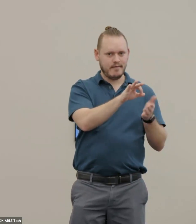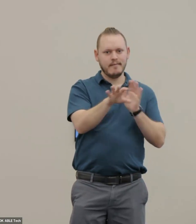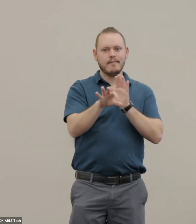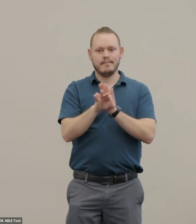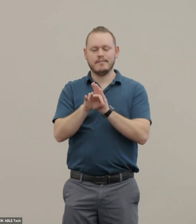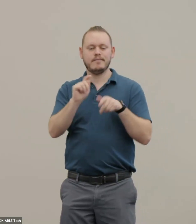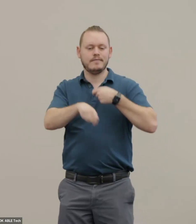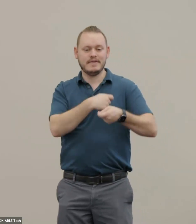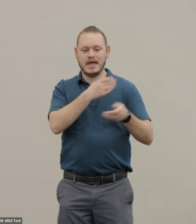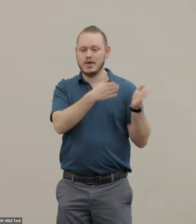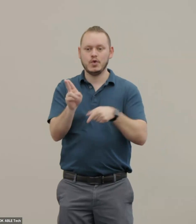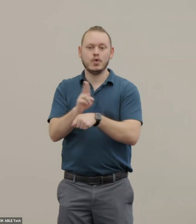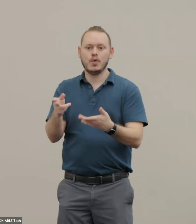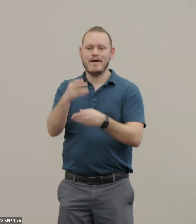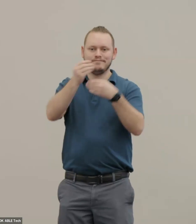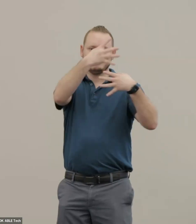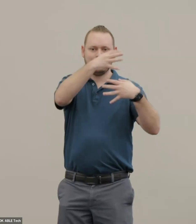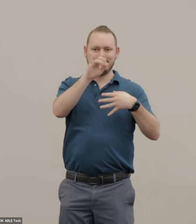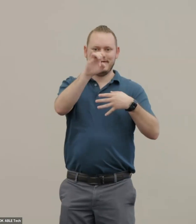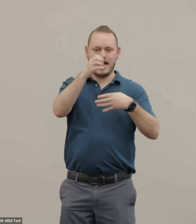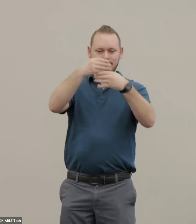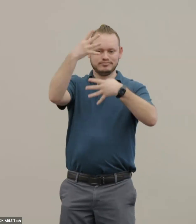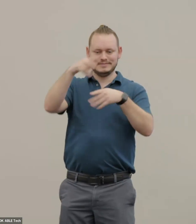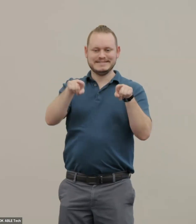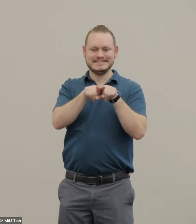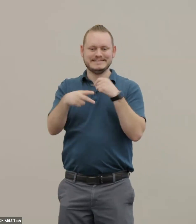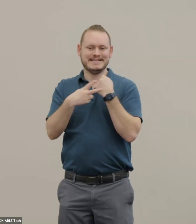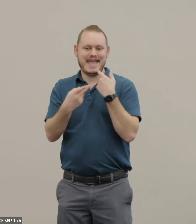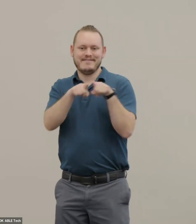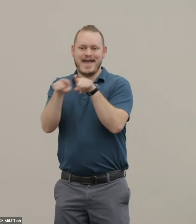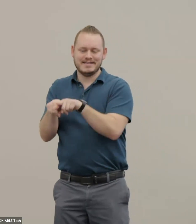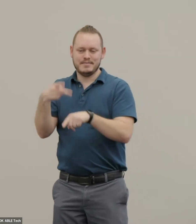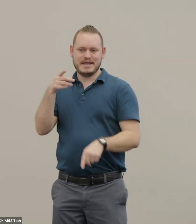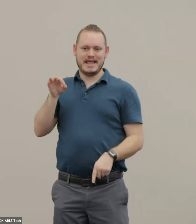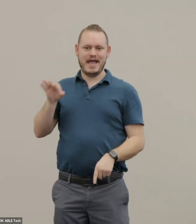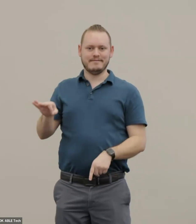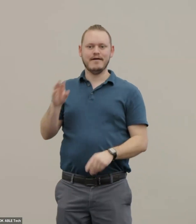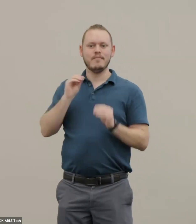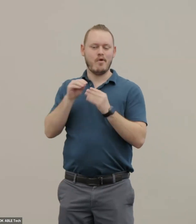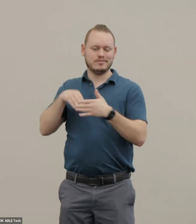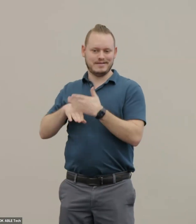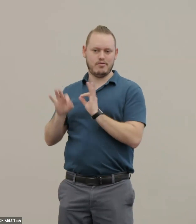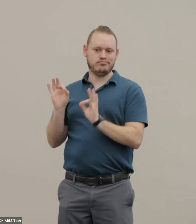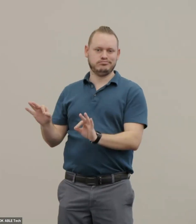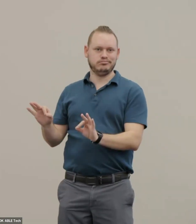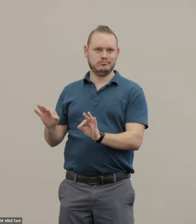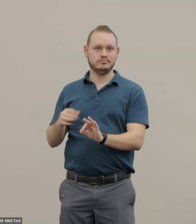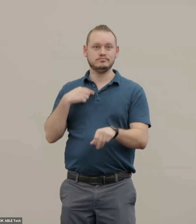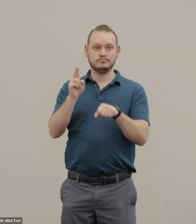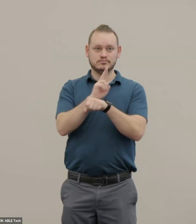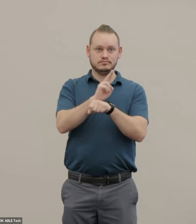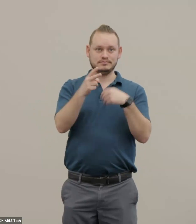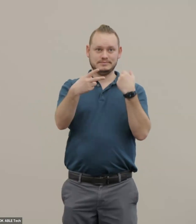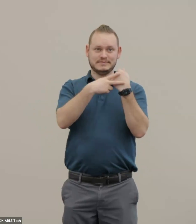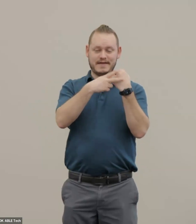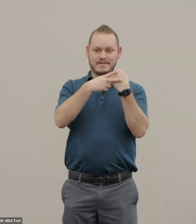As PDF. And that will incorporate accessibility. So I'm going to show you this. If I do a Save As, in the